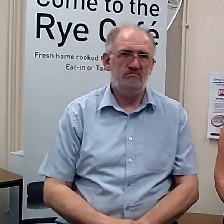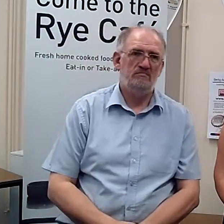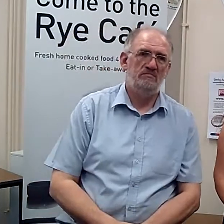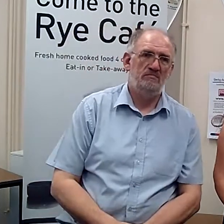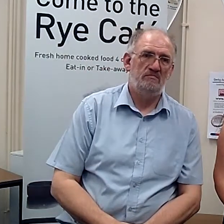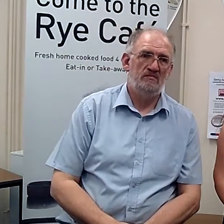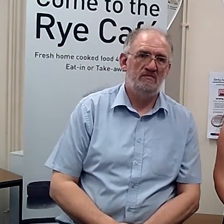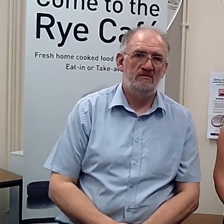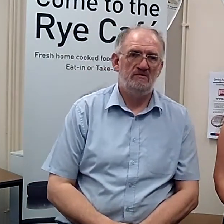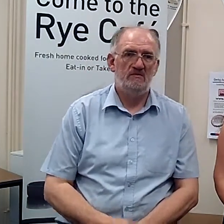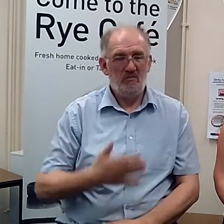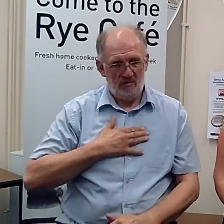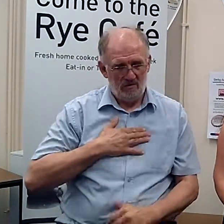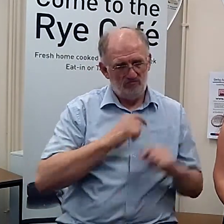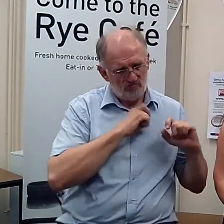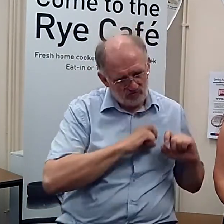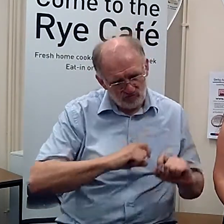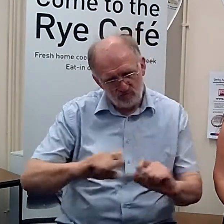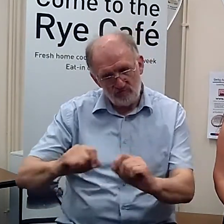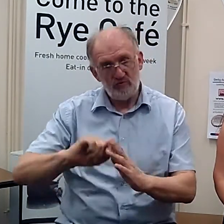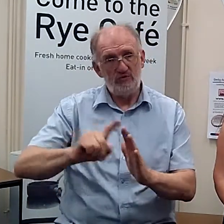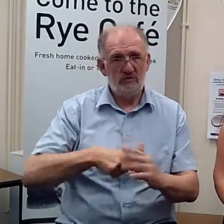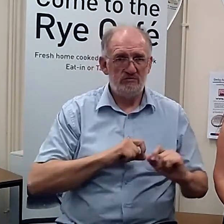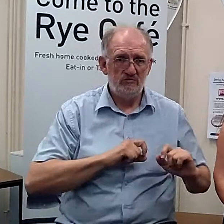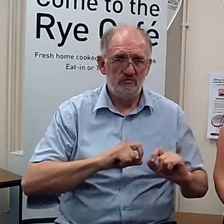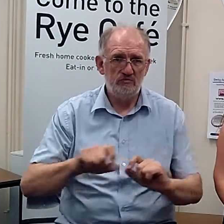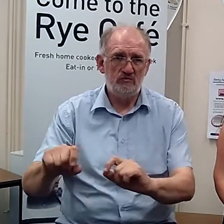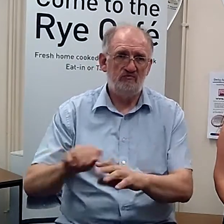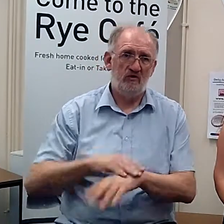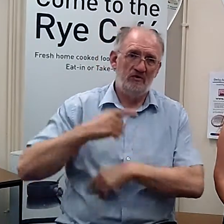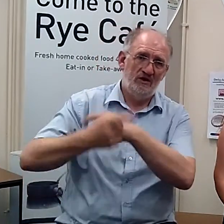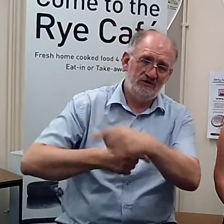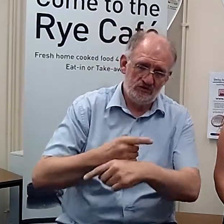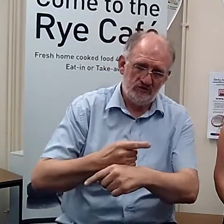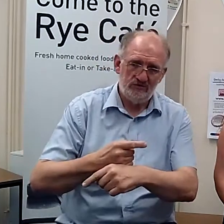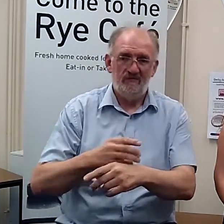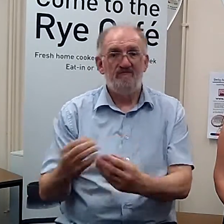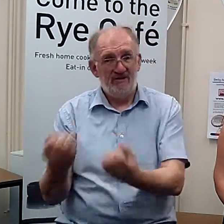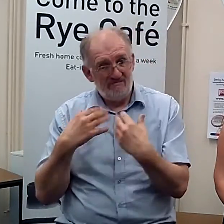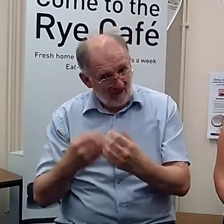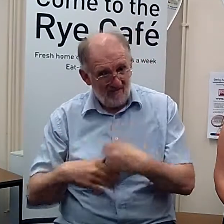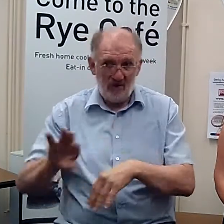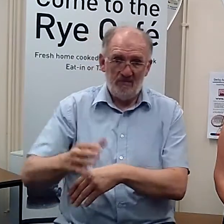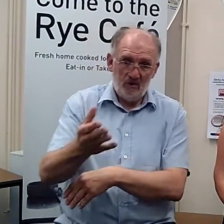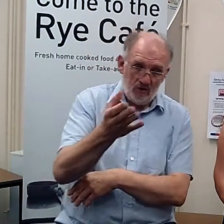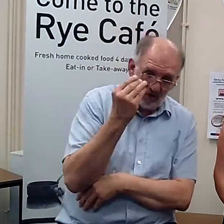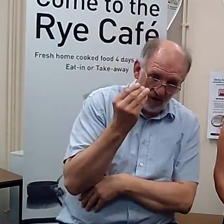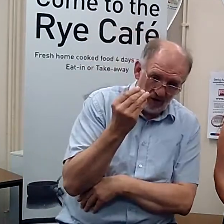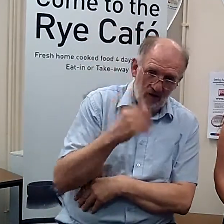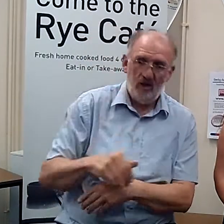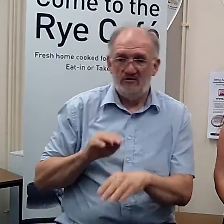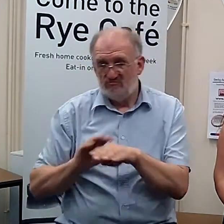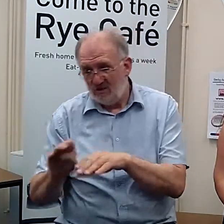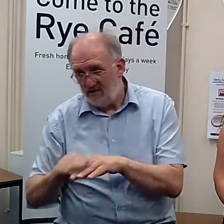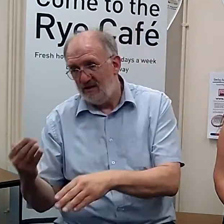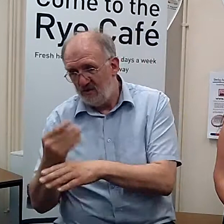We'd like to continue with this project next year as feedback from learners and employers has been very positive, and